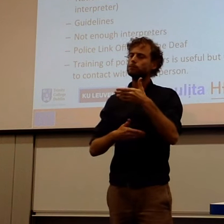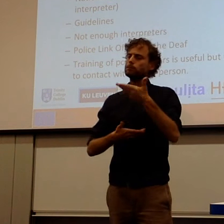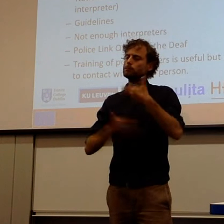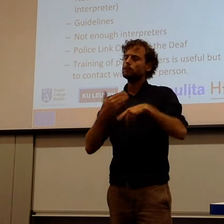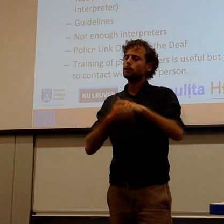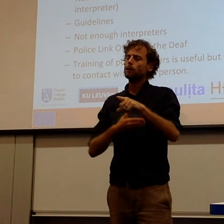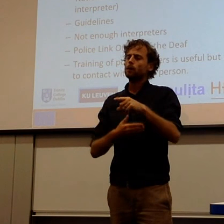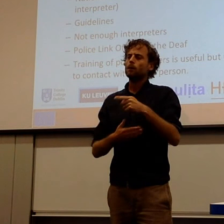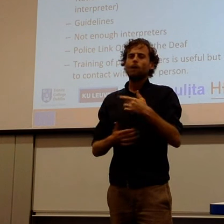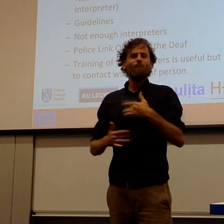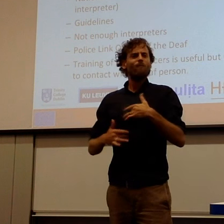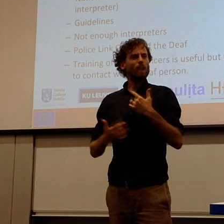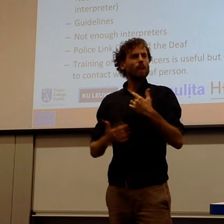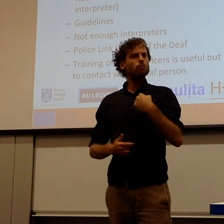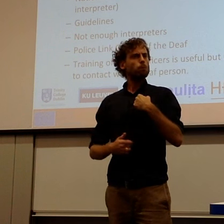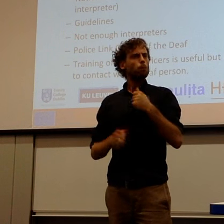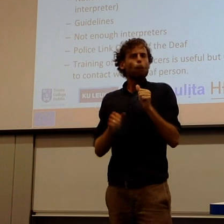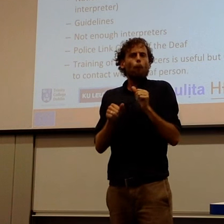So the police focus groups and interviews,